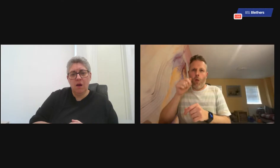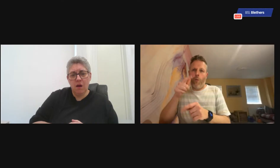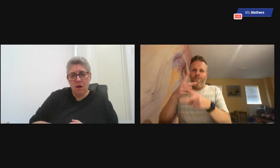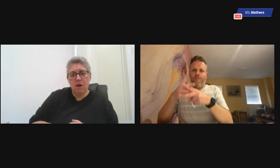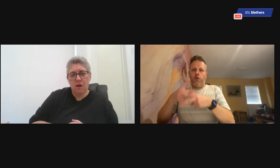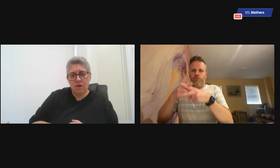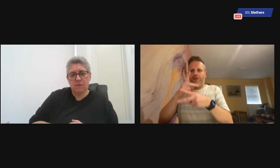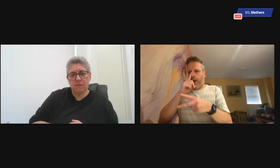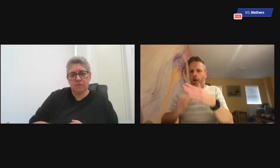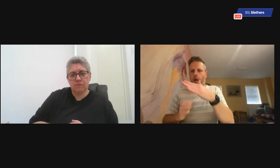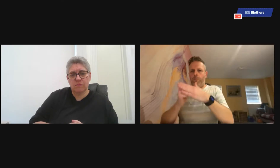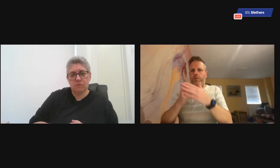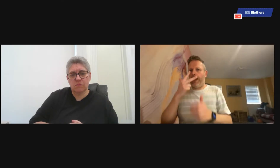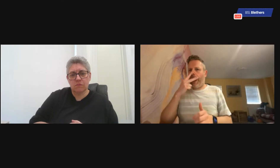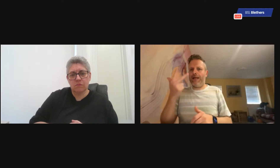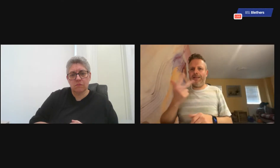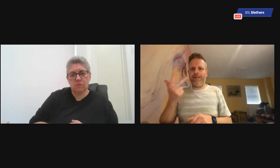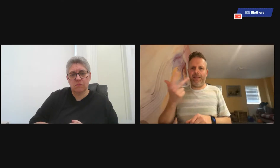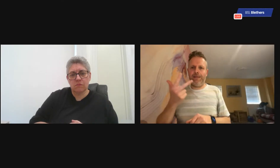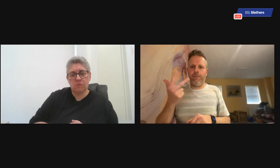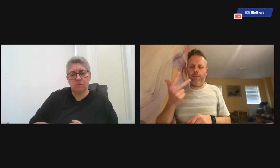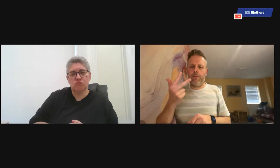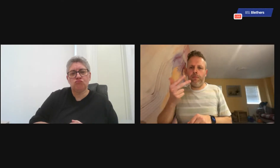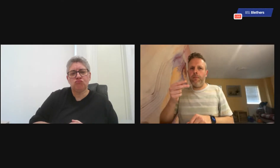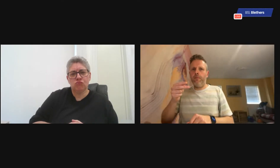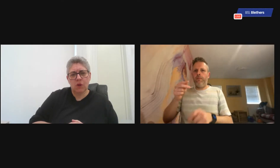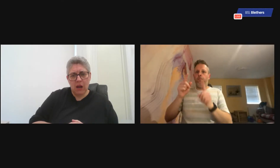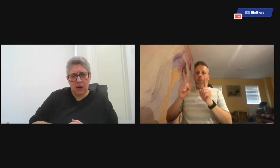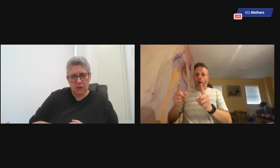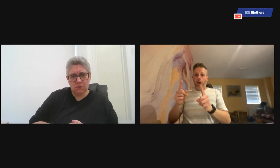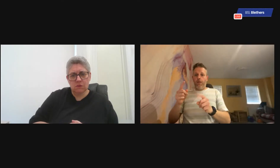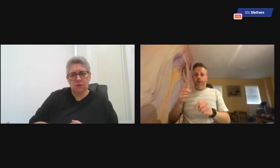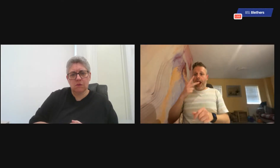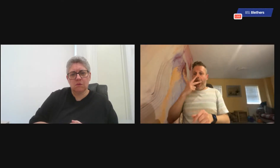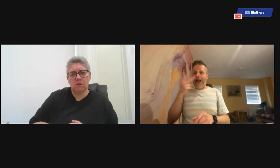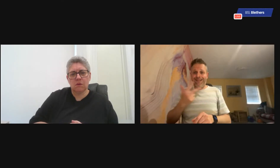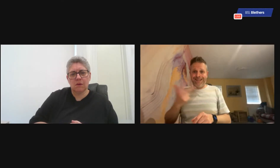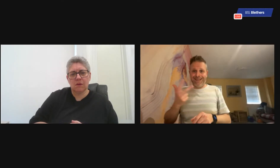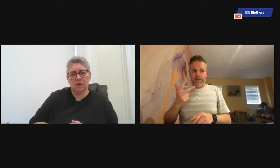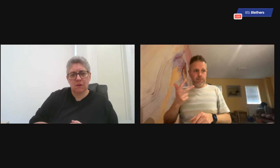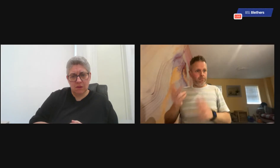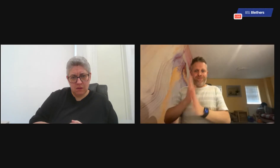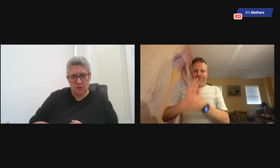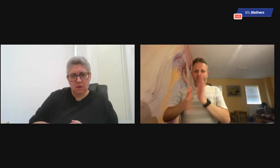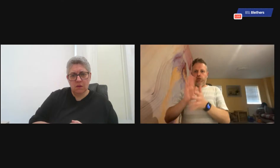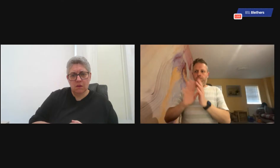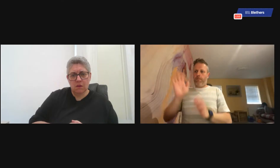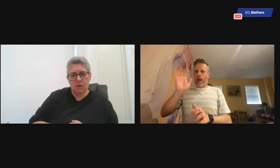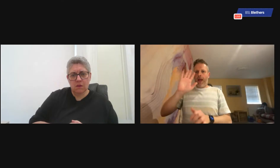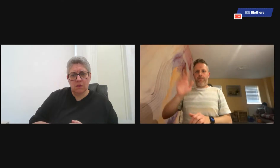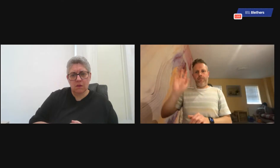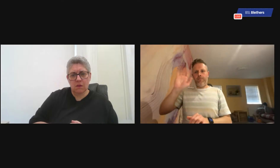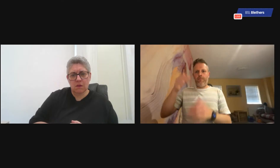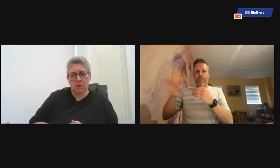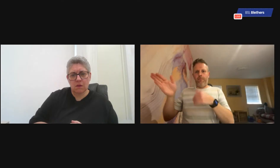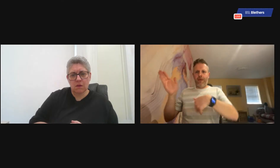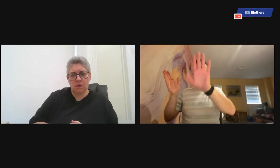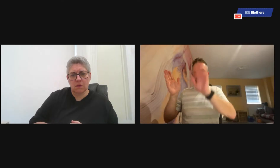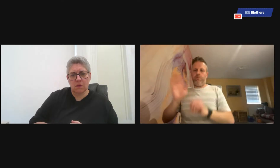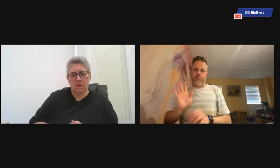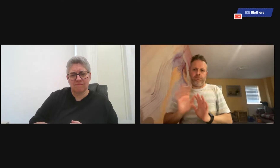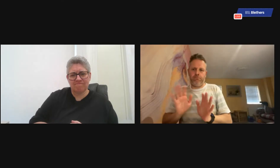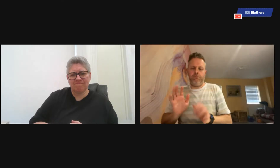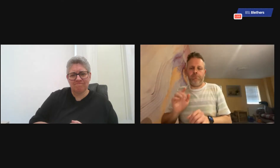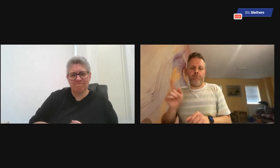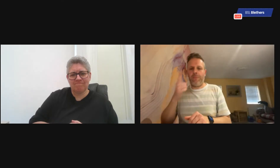Yeah, 21, are they? yeah, absolutely. Yeah, I think the maximum is 18, of course. That was the age group, 4 to 18. But when